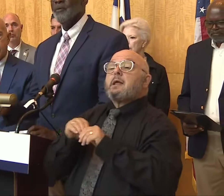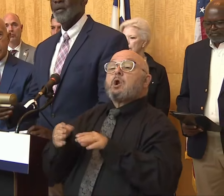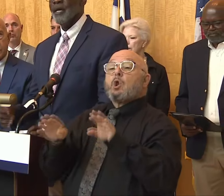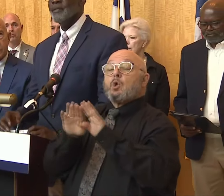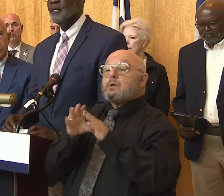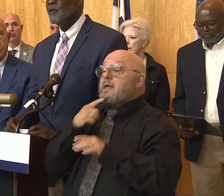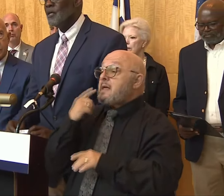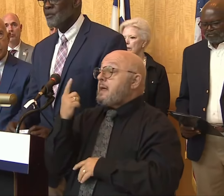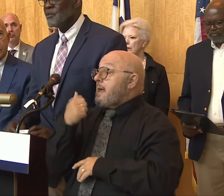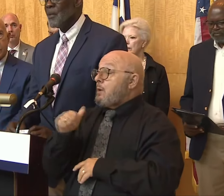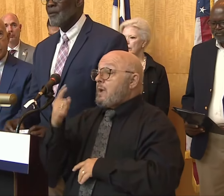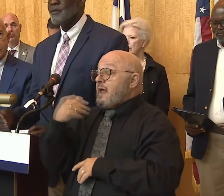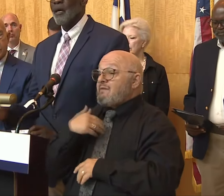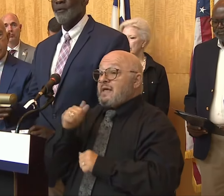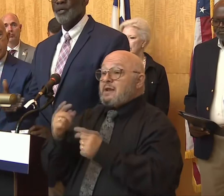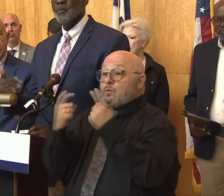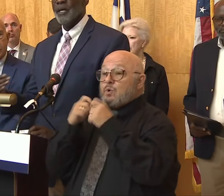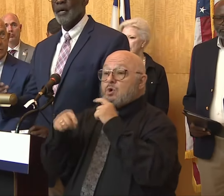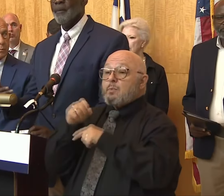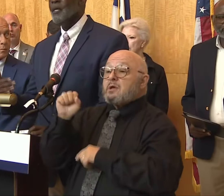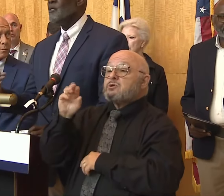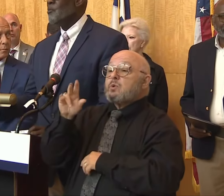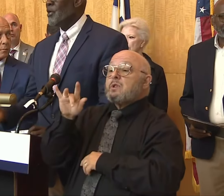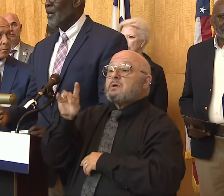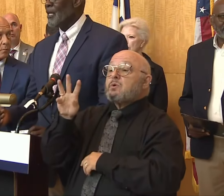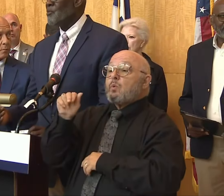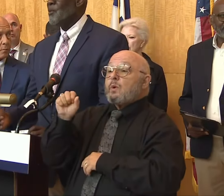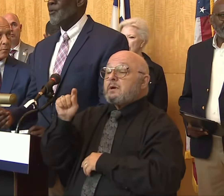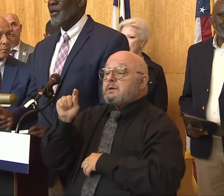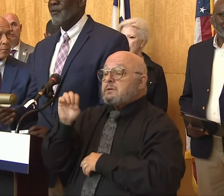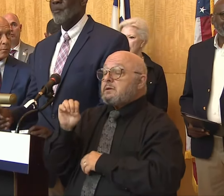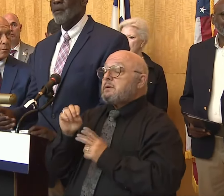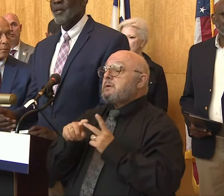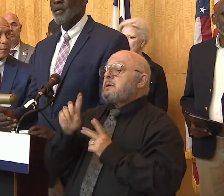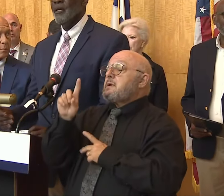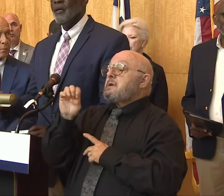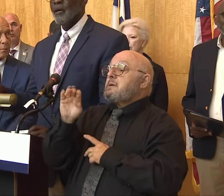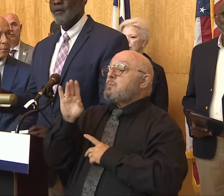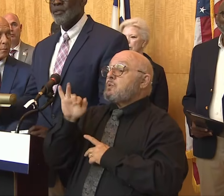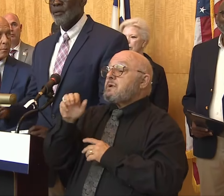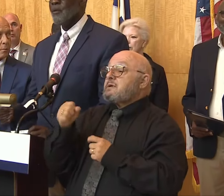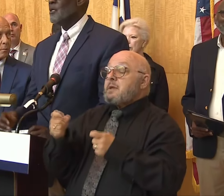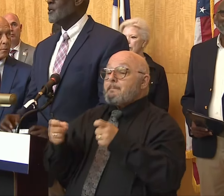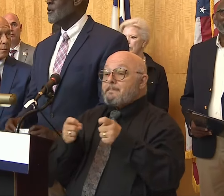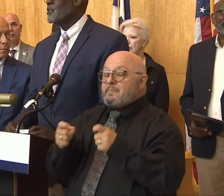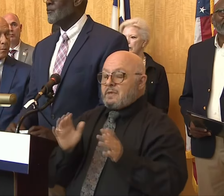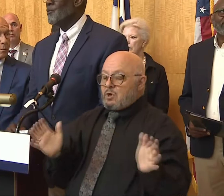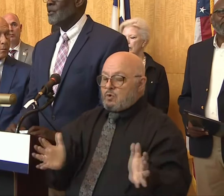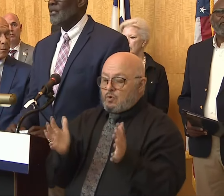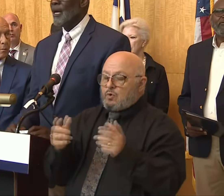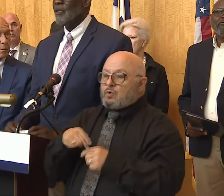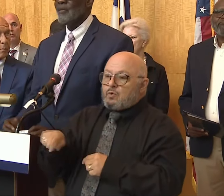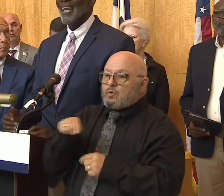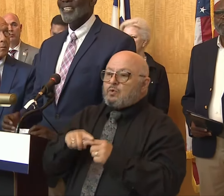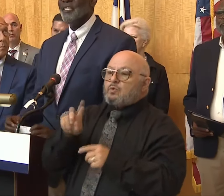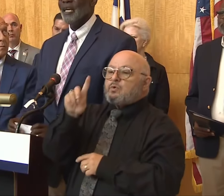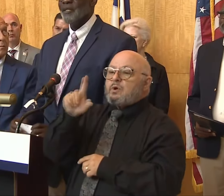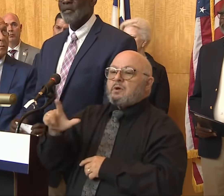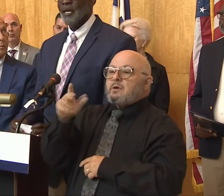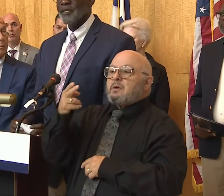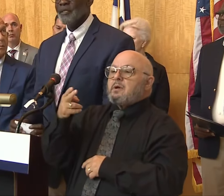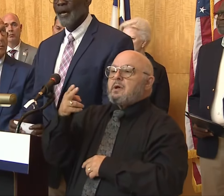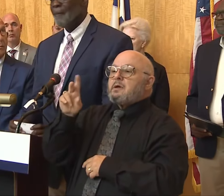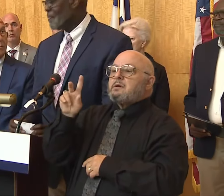that if anyone has any questions about the solid waste pickup, debris management, whatever it may be, strongly encourage everyone to download the